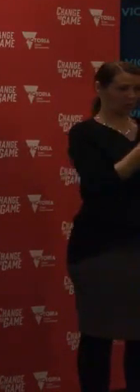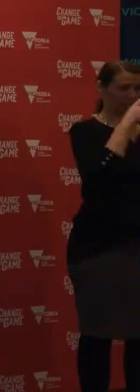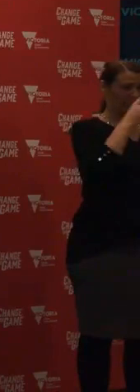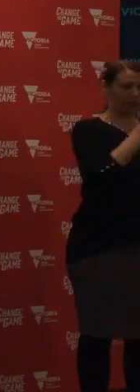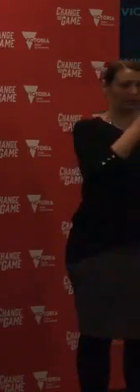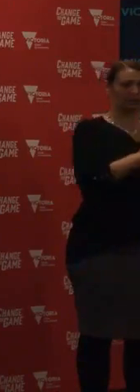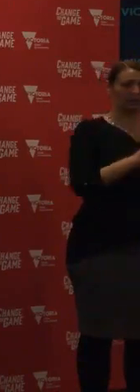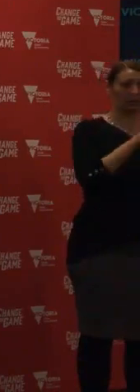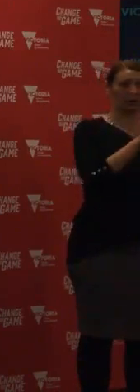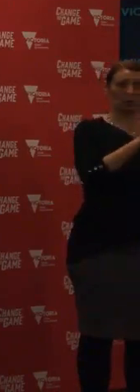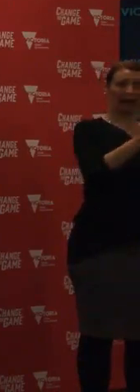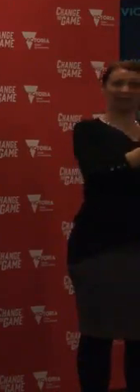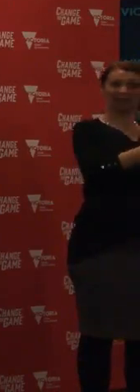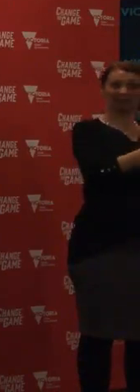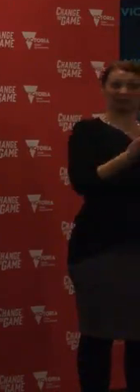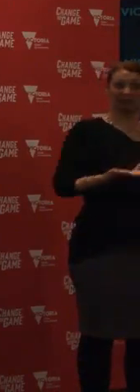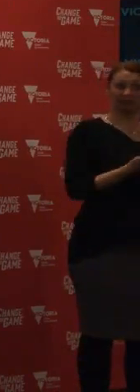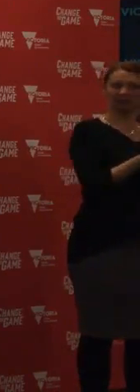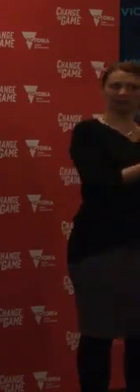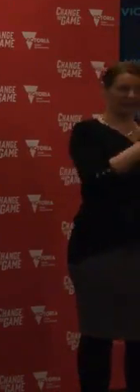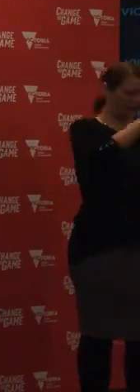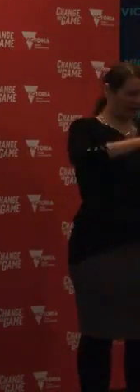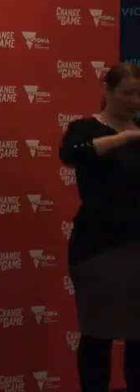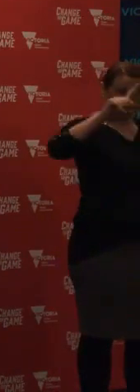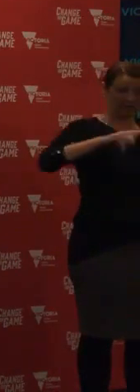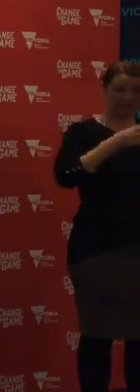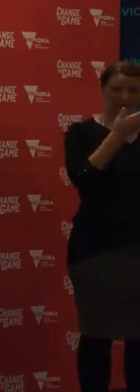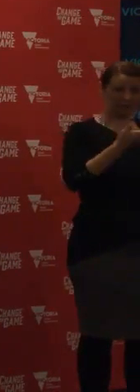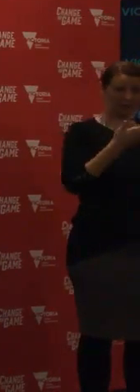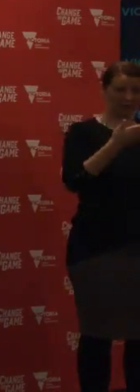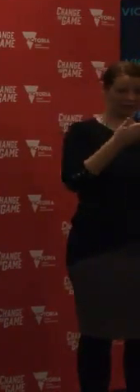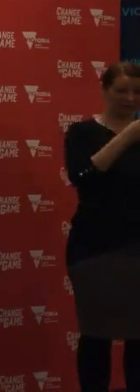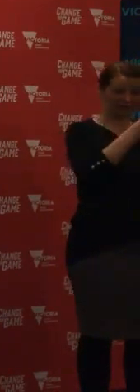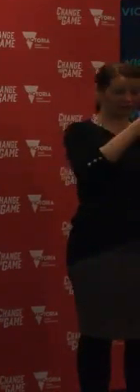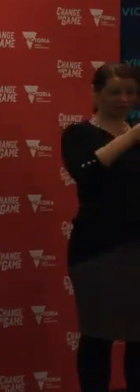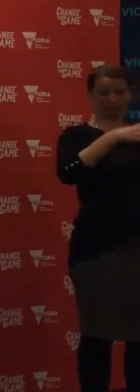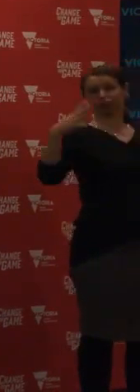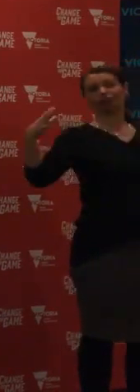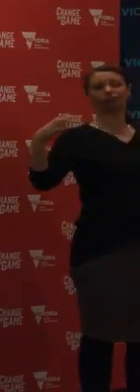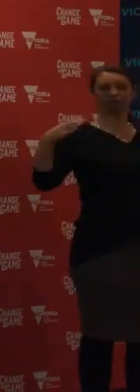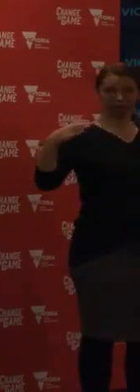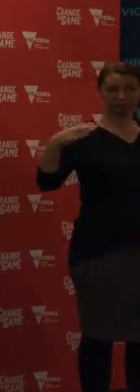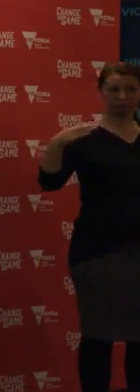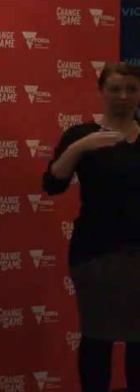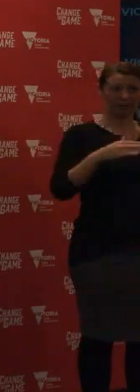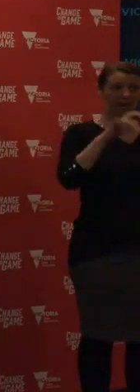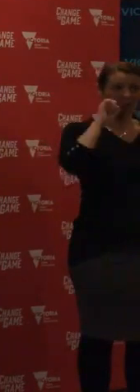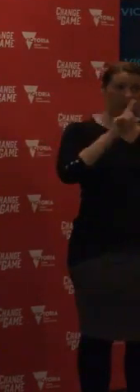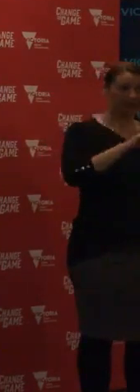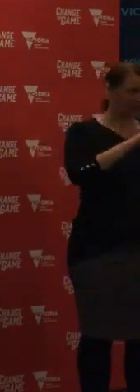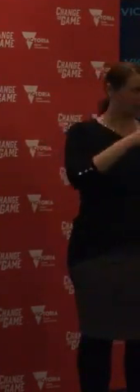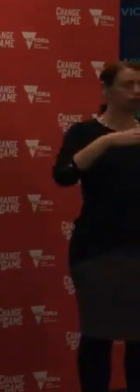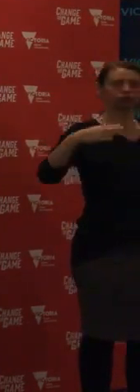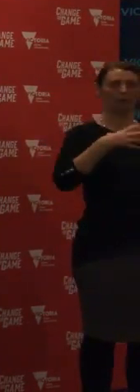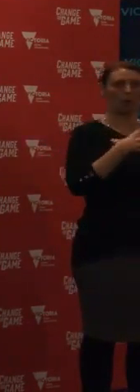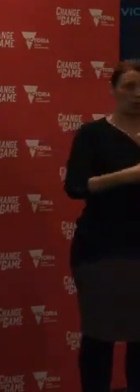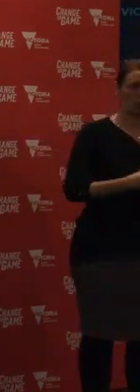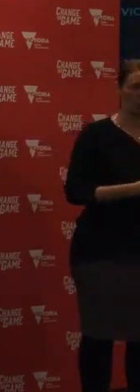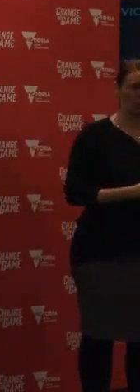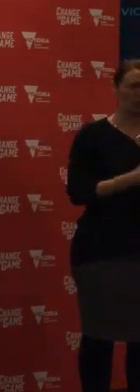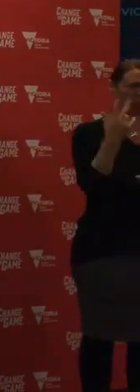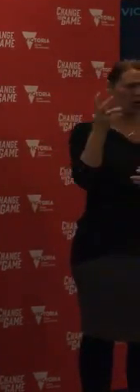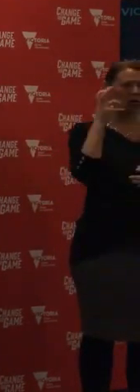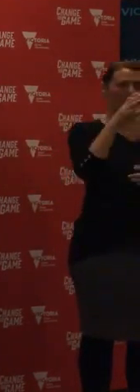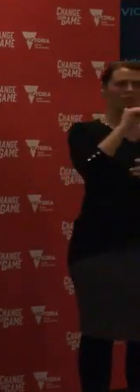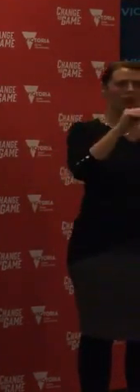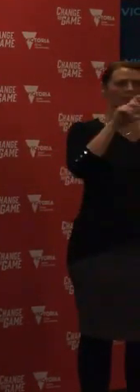thing. Essentially, the diversity of services under this scheme has just exploded and will continue to. We heard from the chief